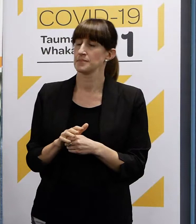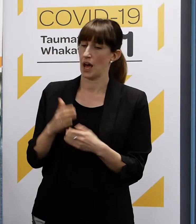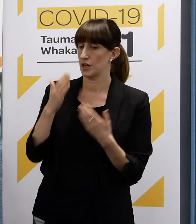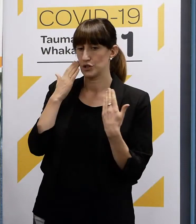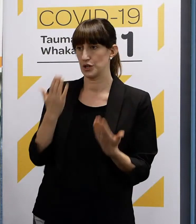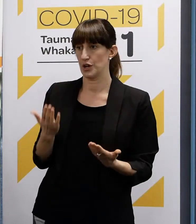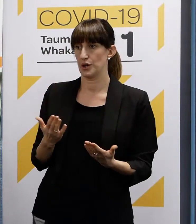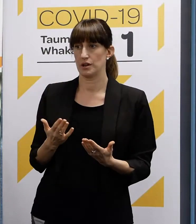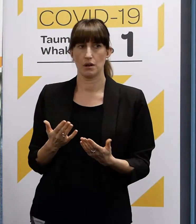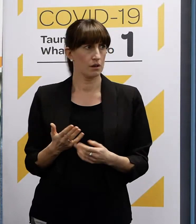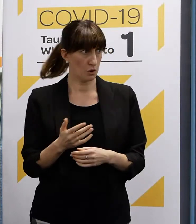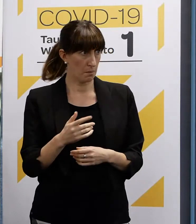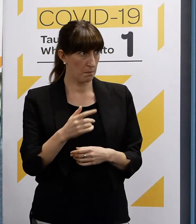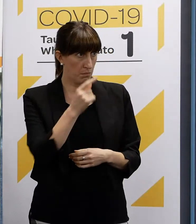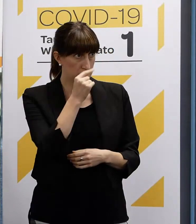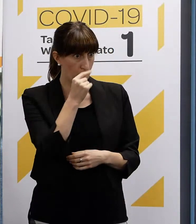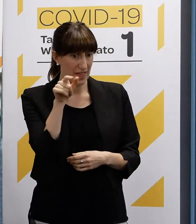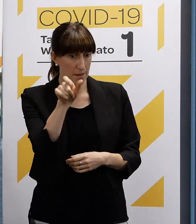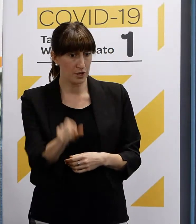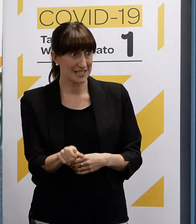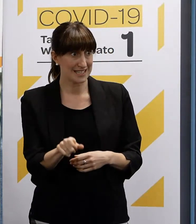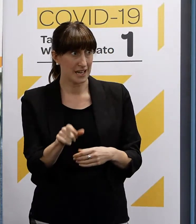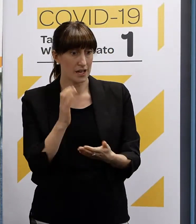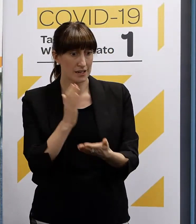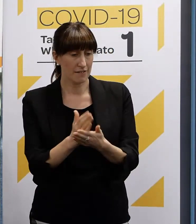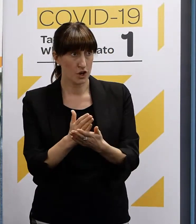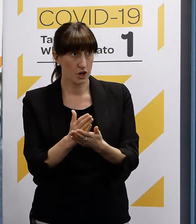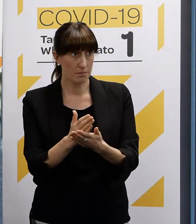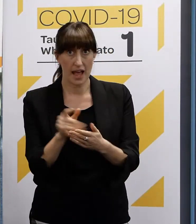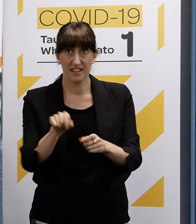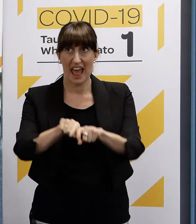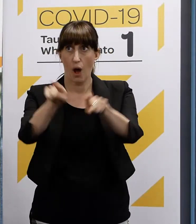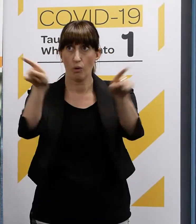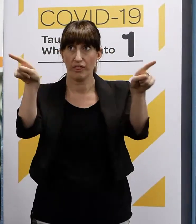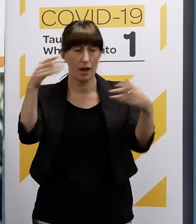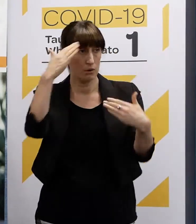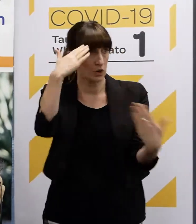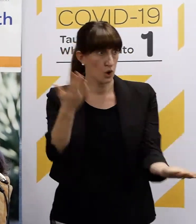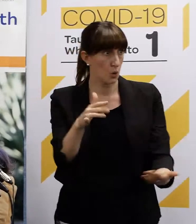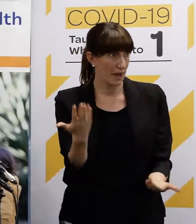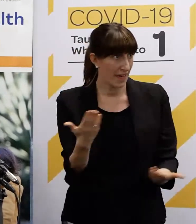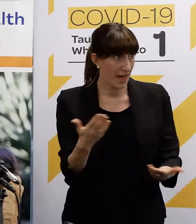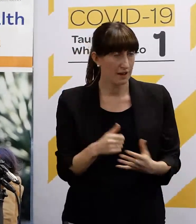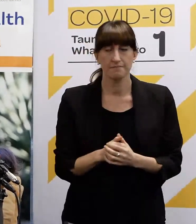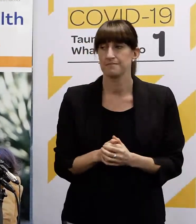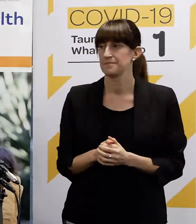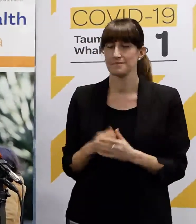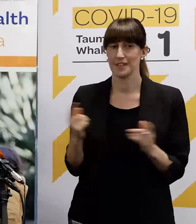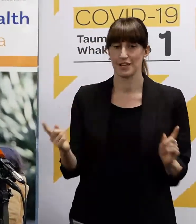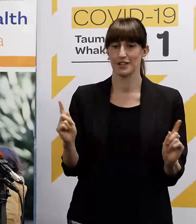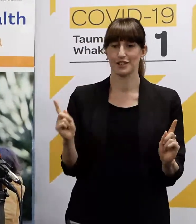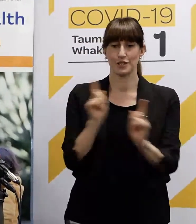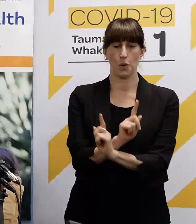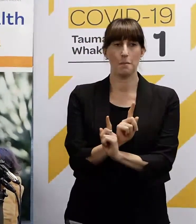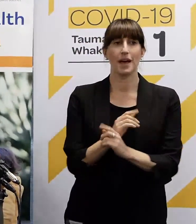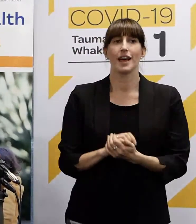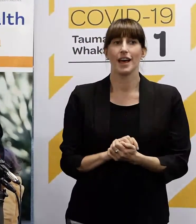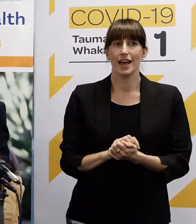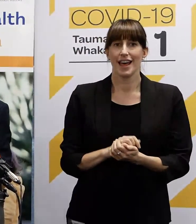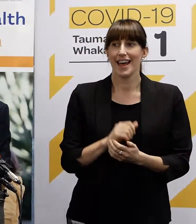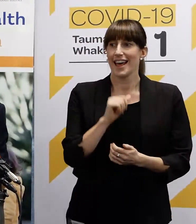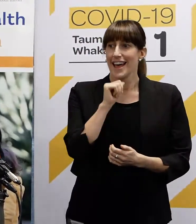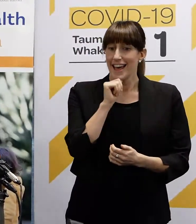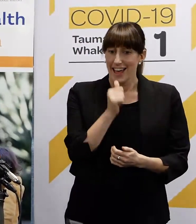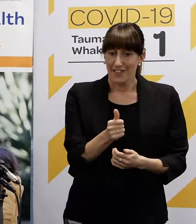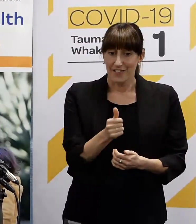tested positive and we don't know where they are. There's nothing. If there is a positive test, Yeah. So if there is a positive test from anywhere,